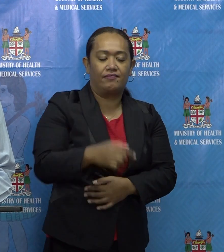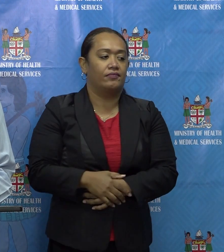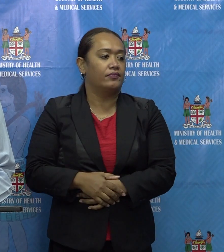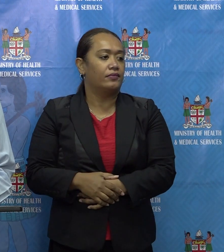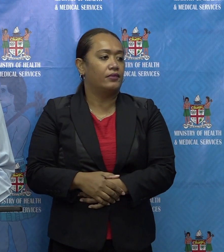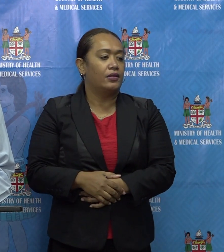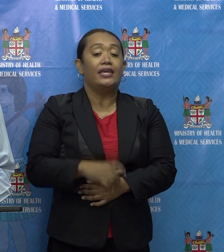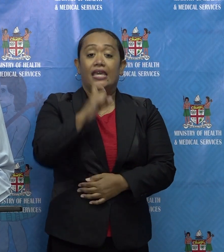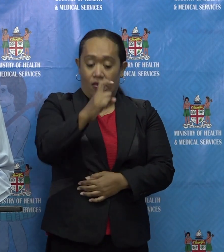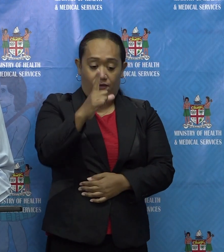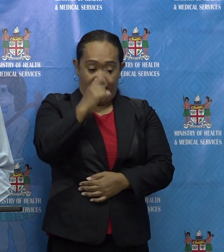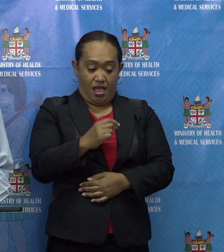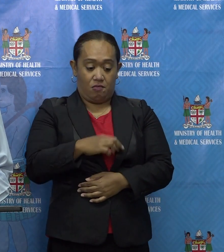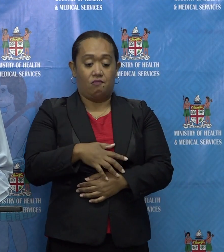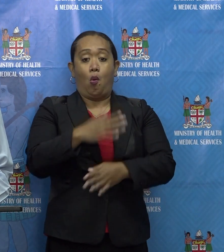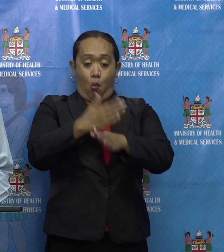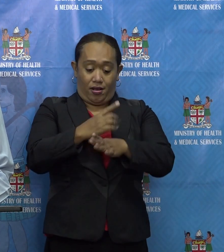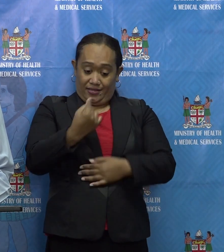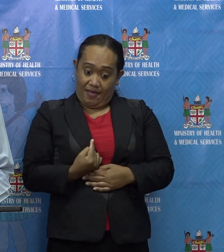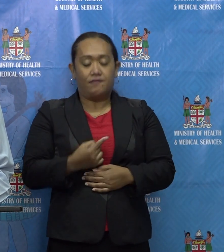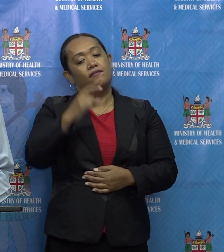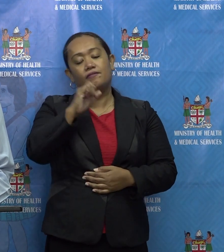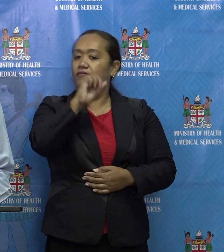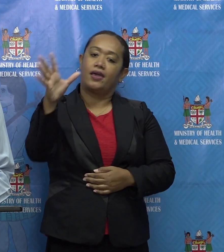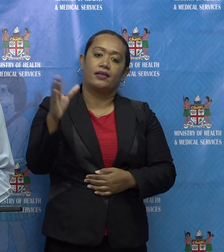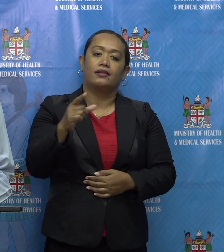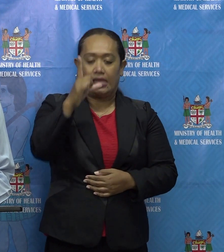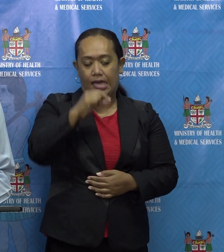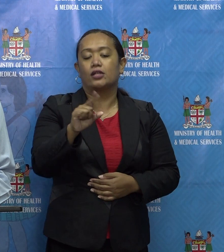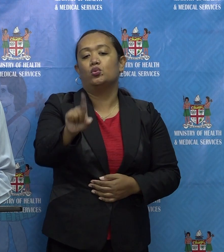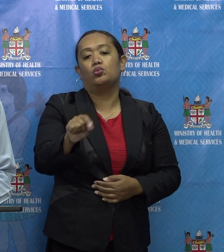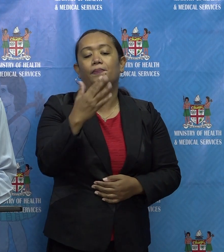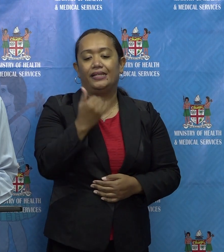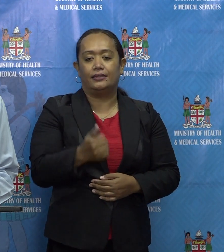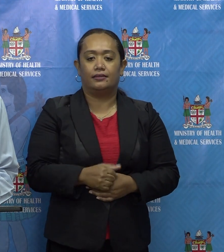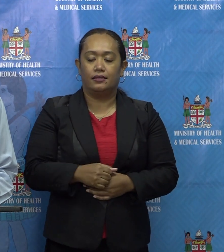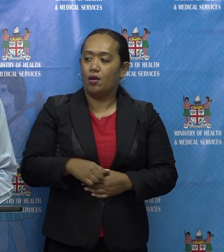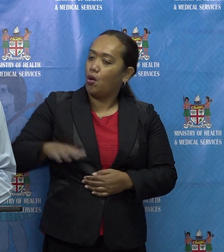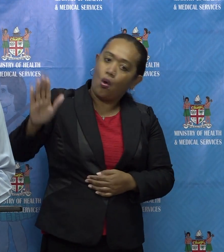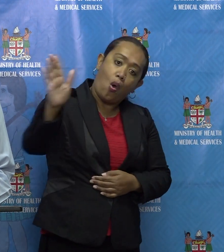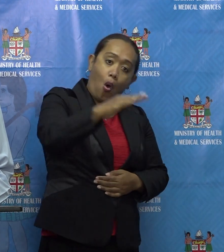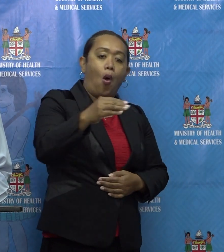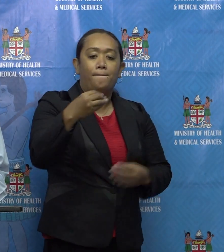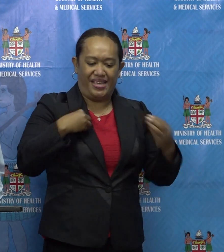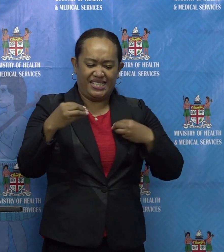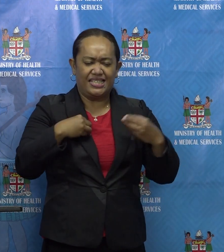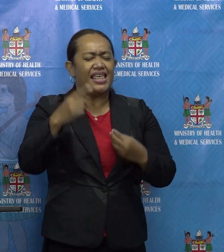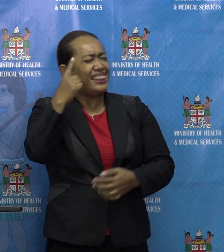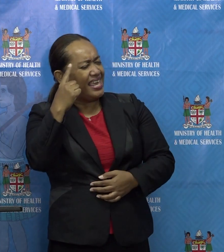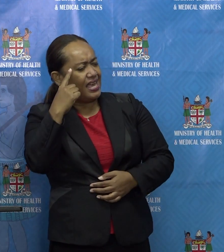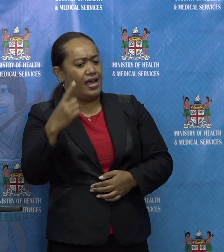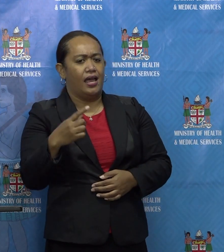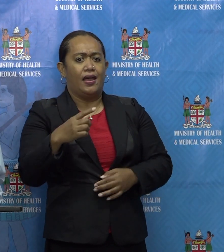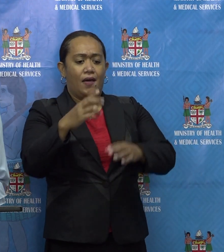Anyone who can work remotely will have to do so. We urge all businesses to take measures to minimize